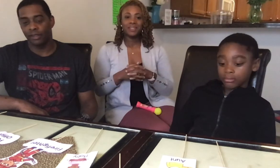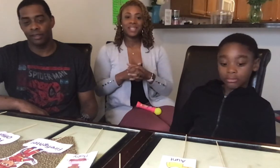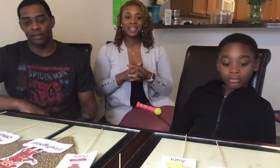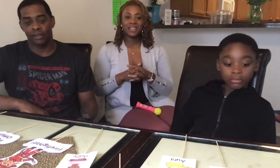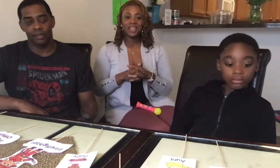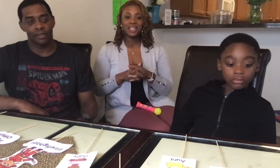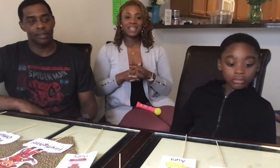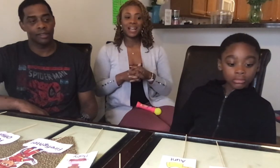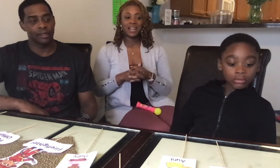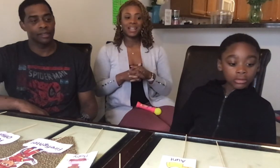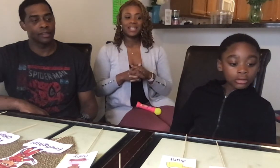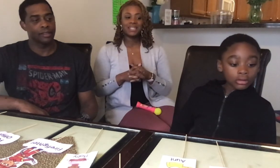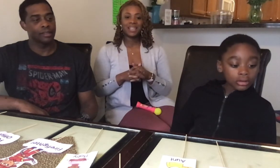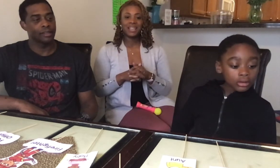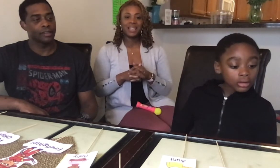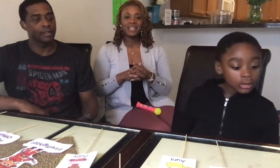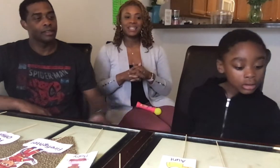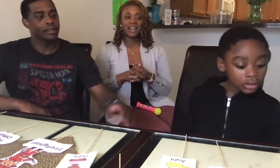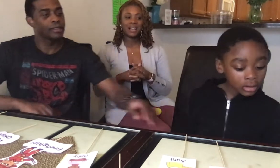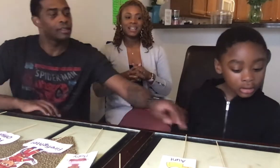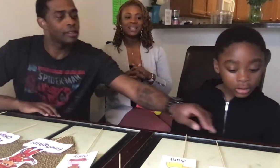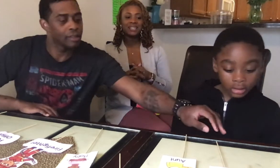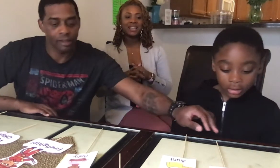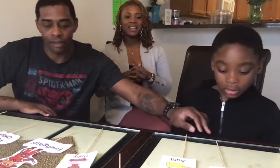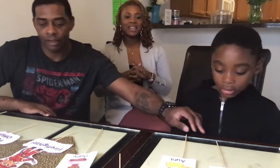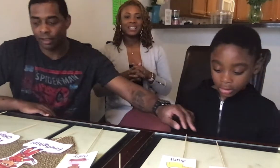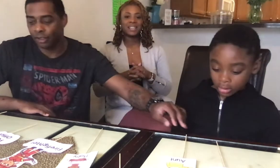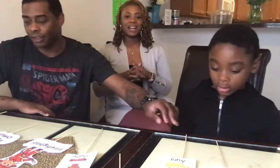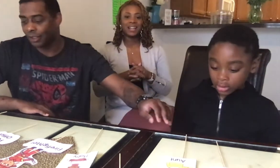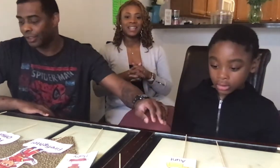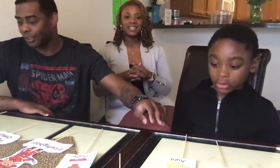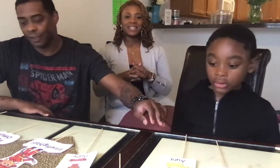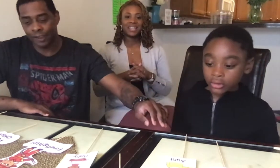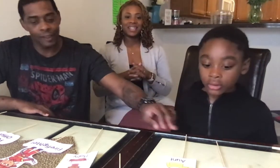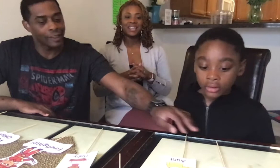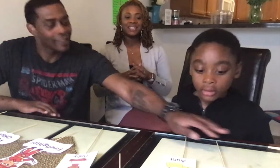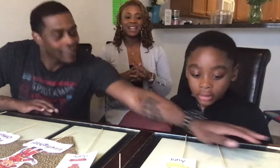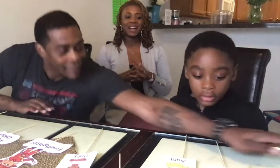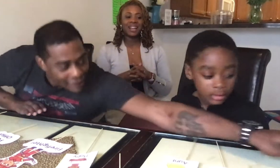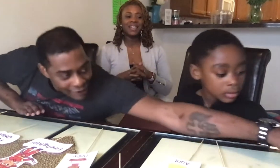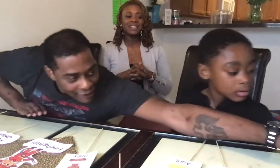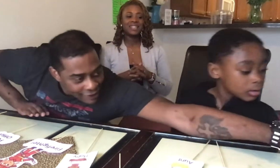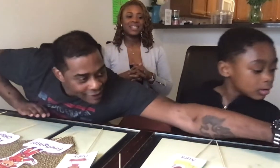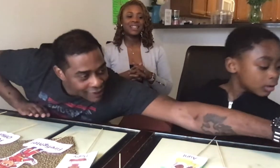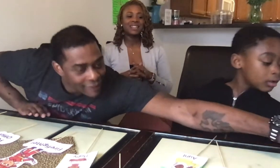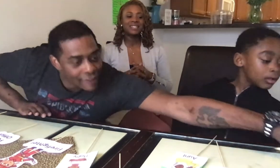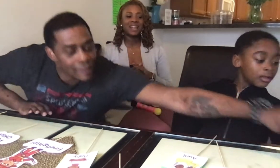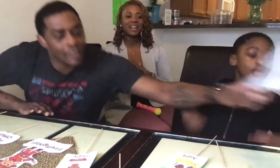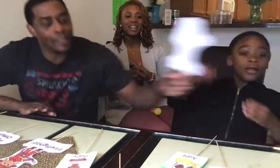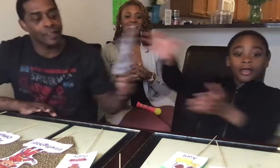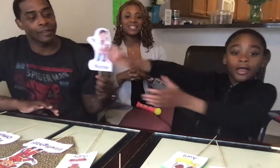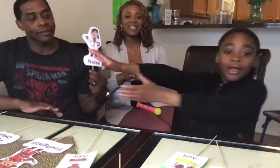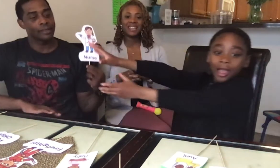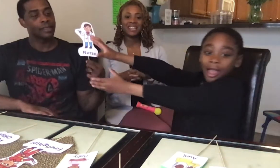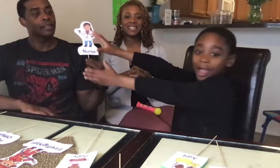tick, tock, tick, tock, tick, tock, tick, tock, tick, tock, tick,